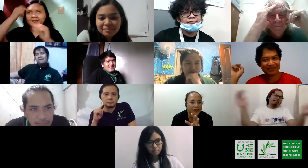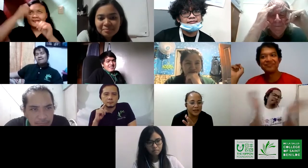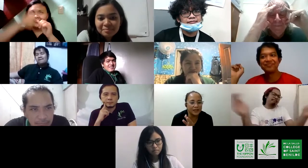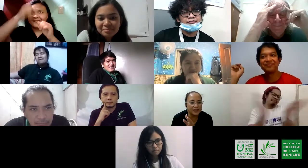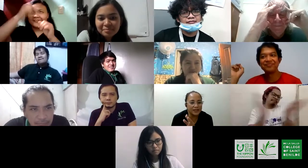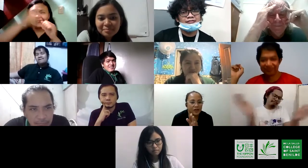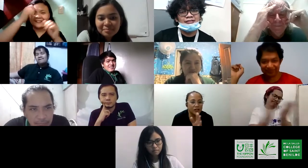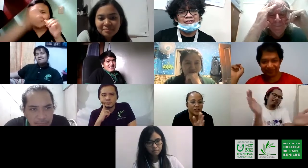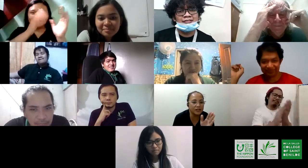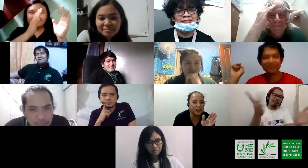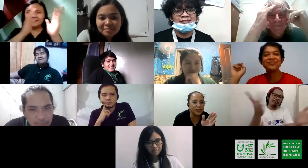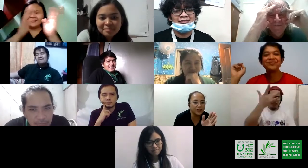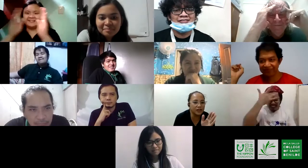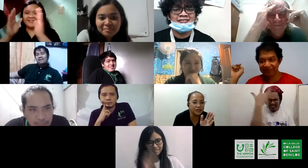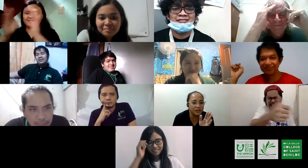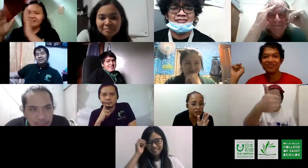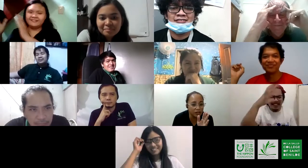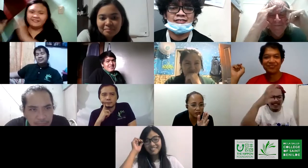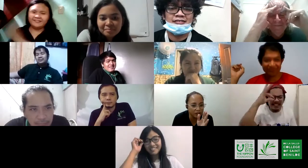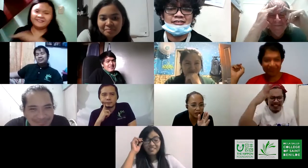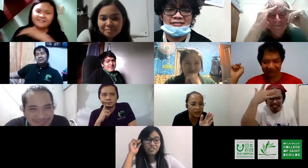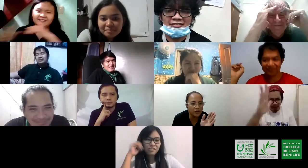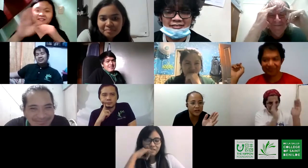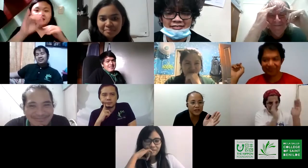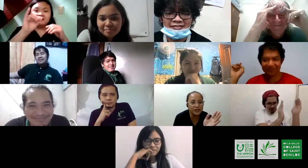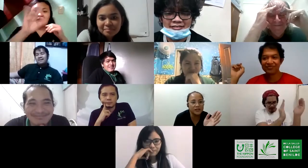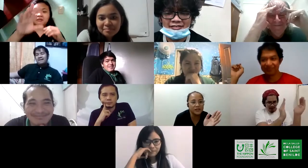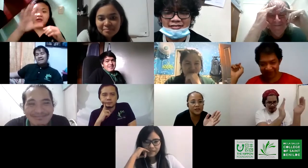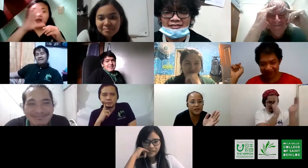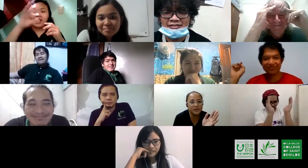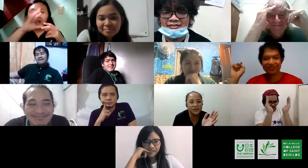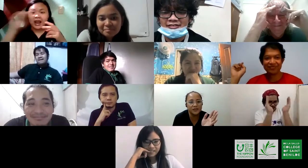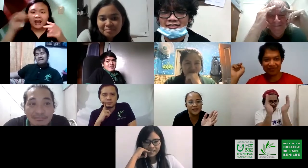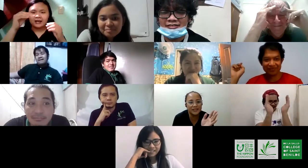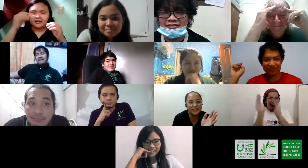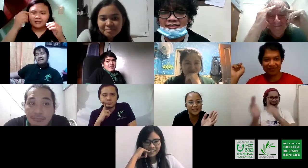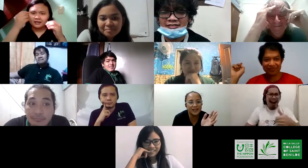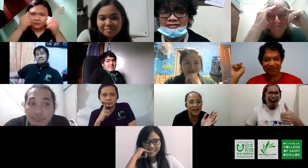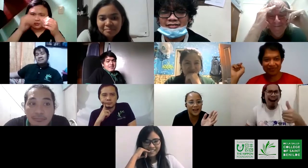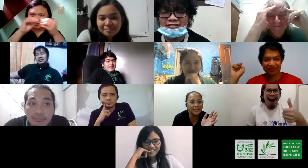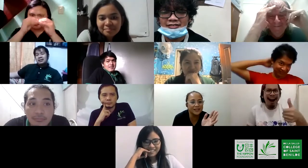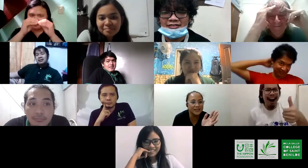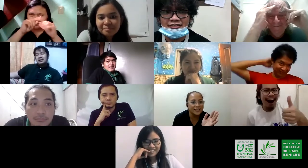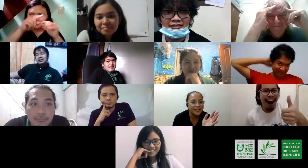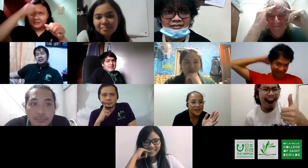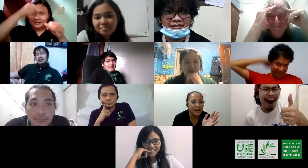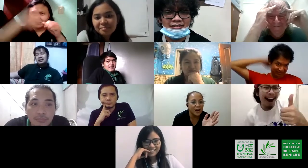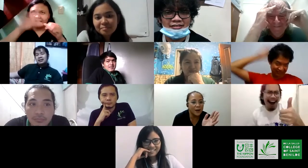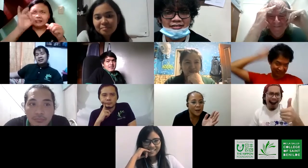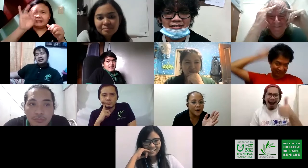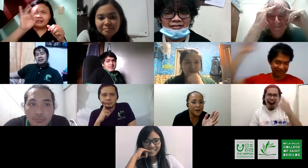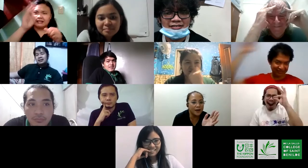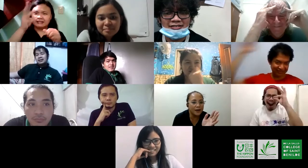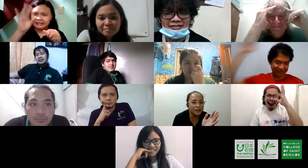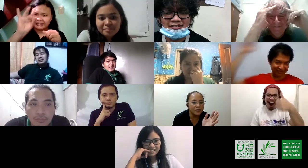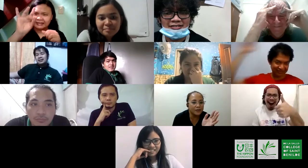Uh, for me, when it comes to years, I started to doubt because I think I remember um,